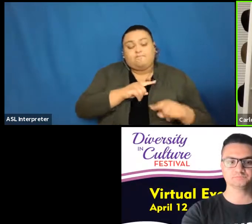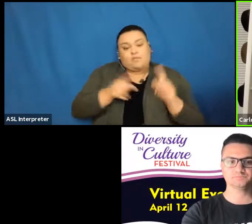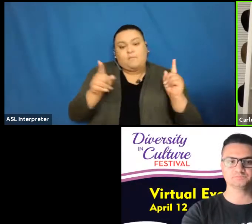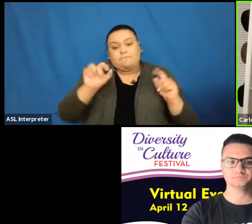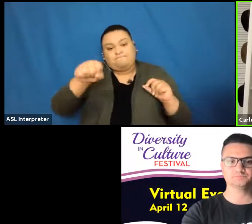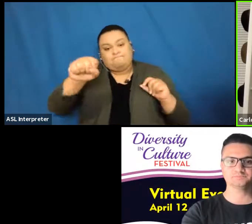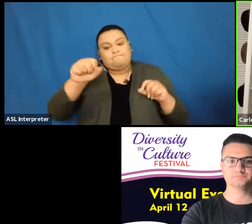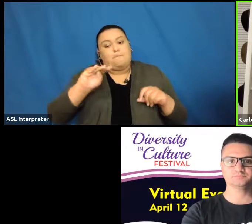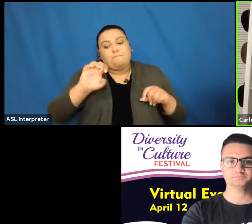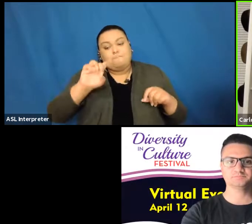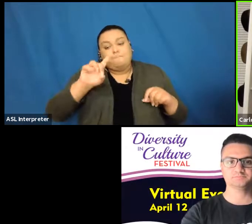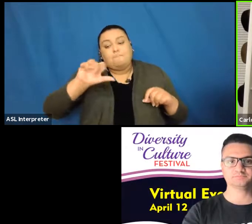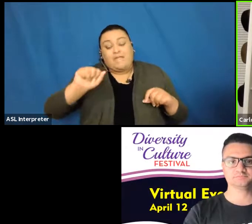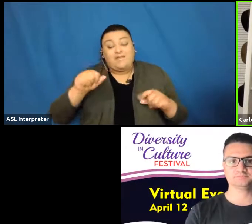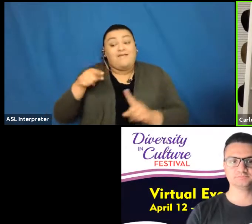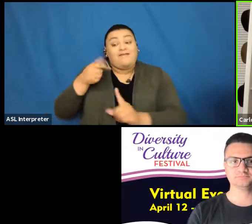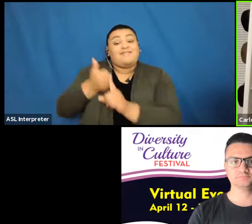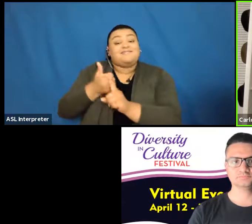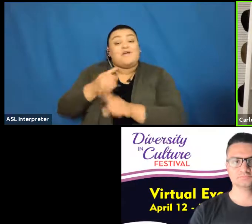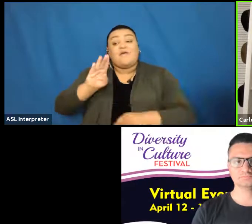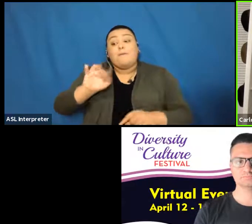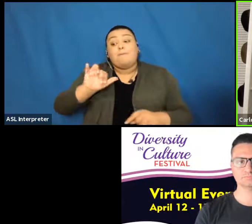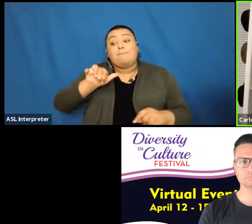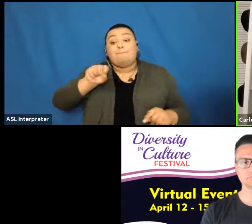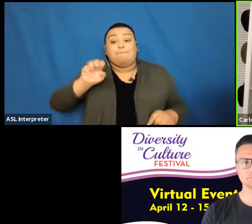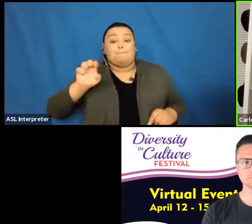media is biased. We're very biased.